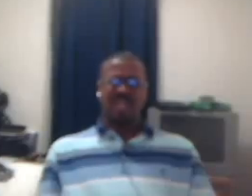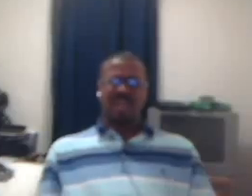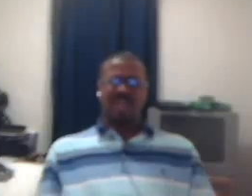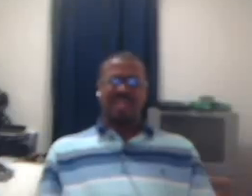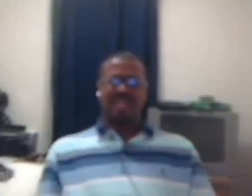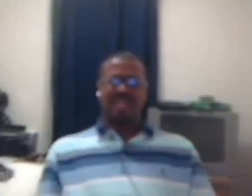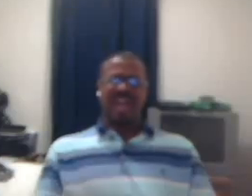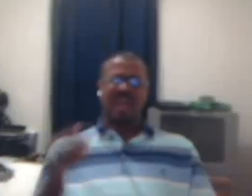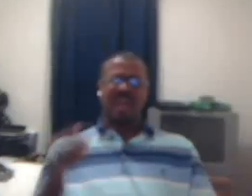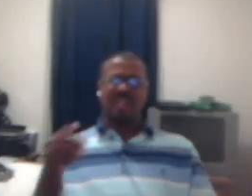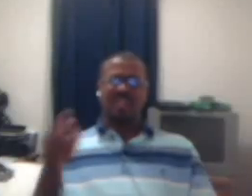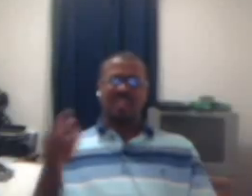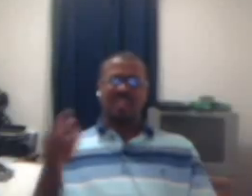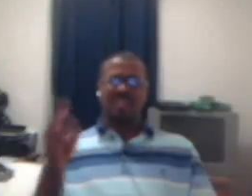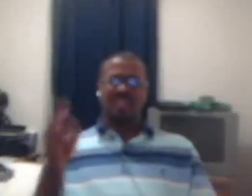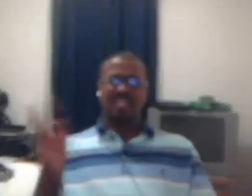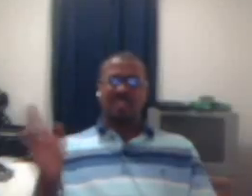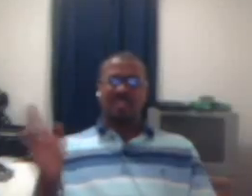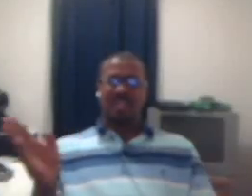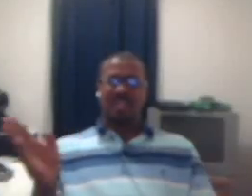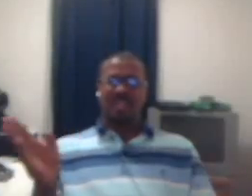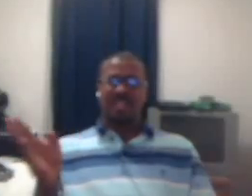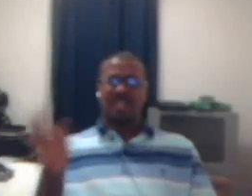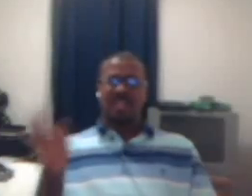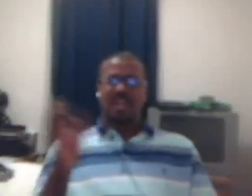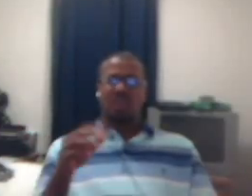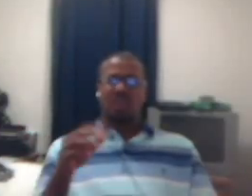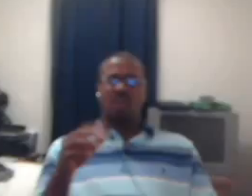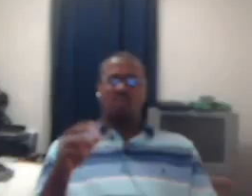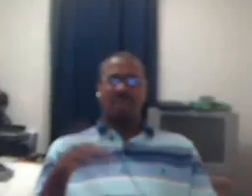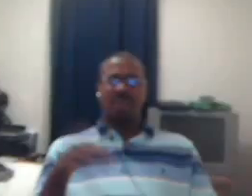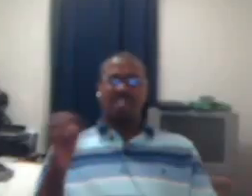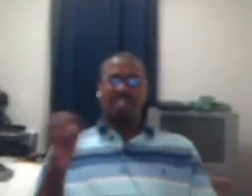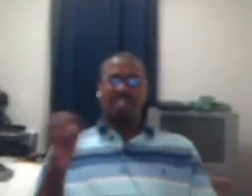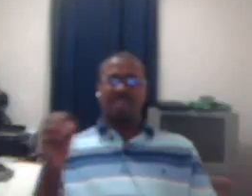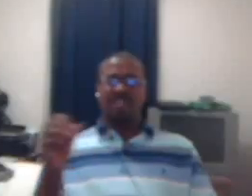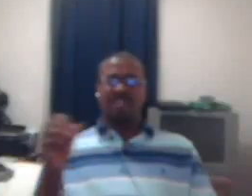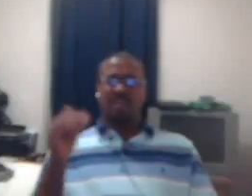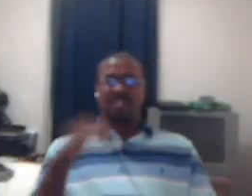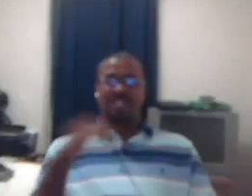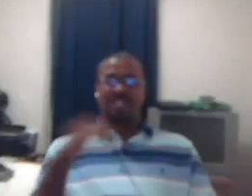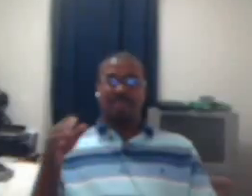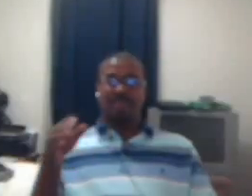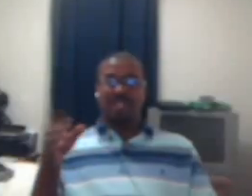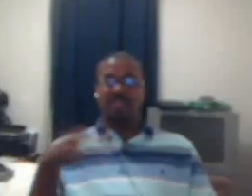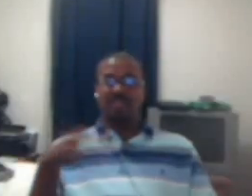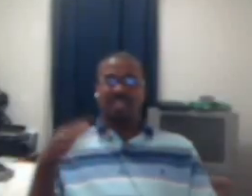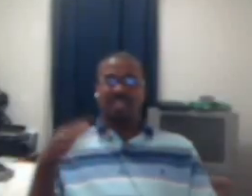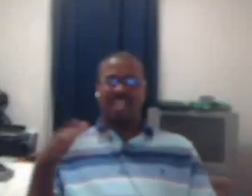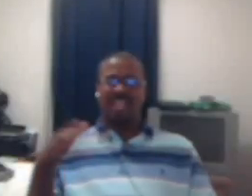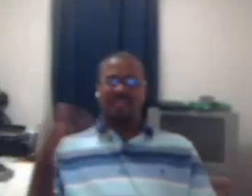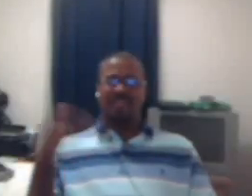All right. I already heard Lovely T's opinion. What about Jay Miller? What's his opinion on Trick Daddy